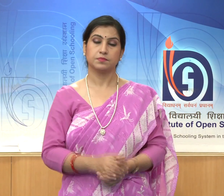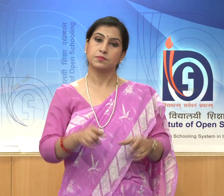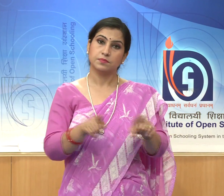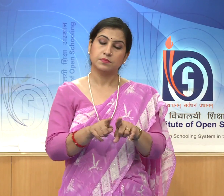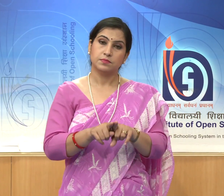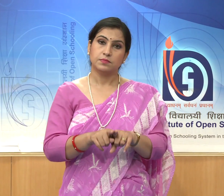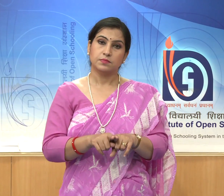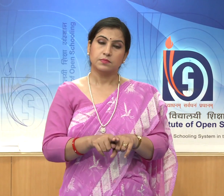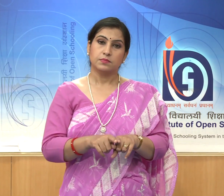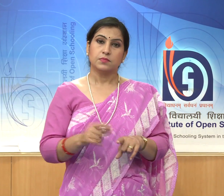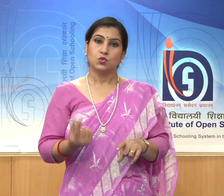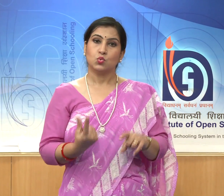and ultramarine